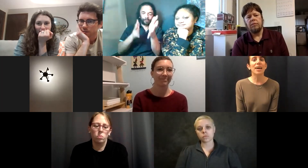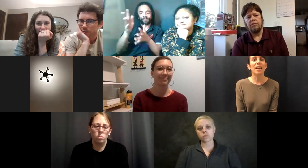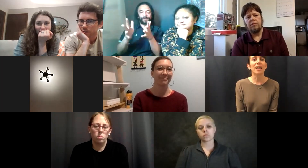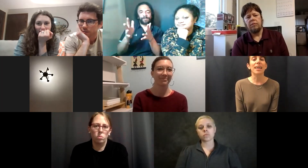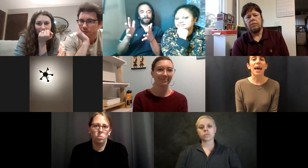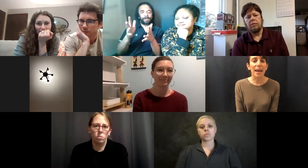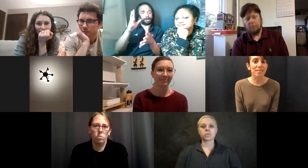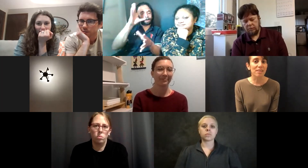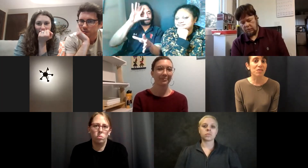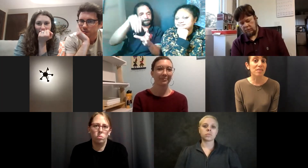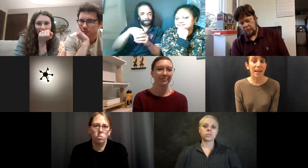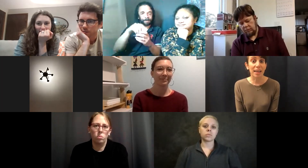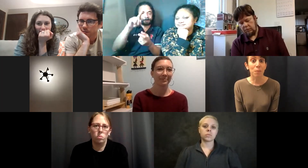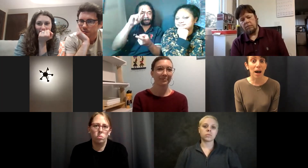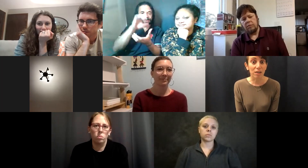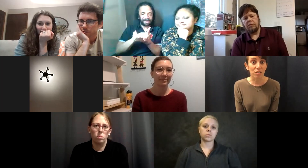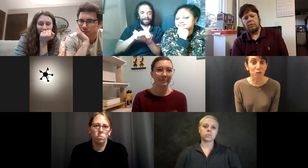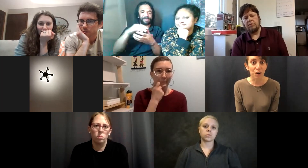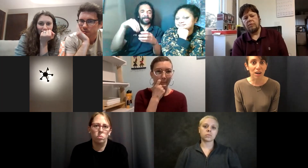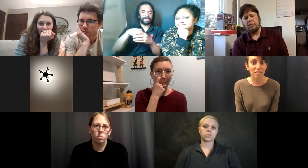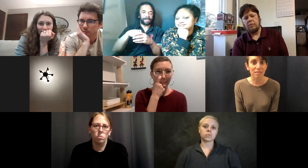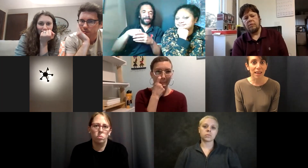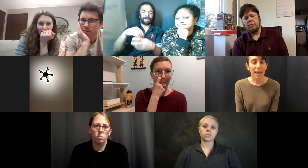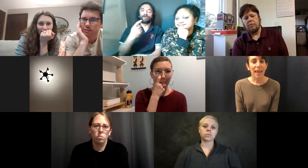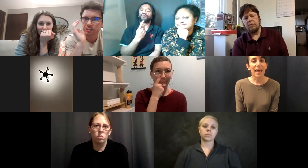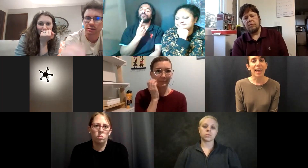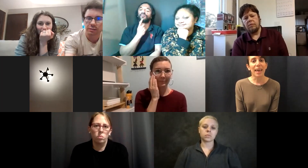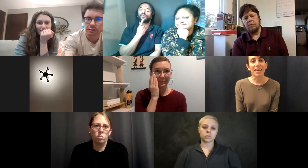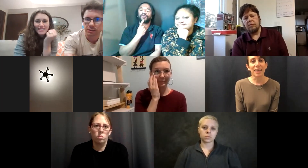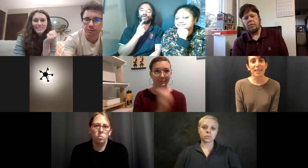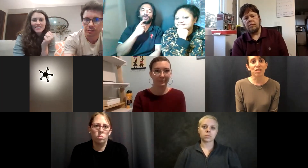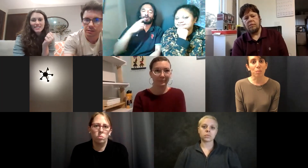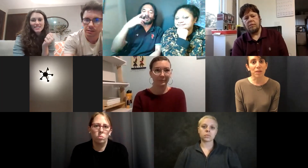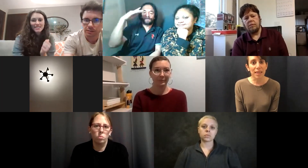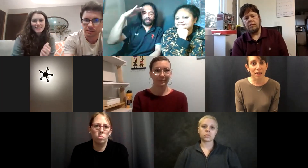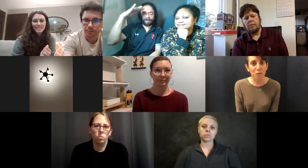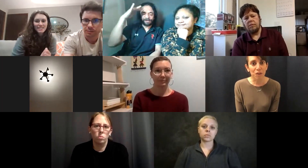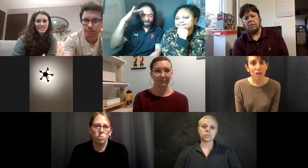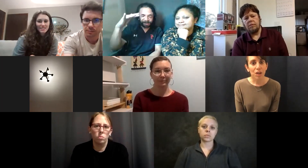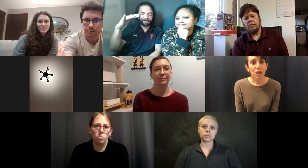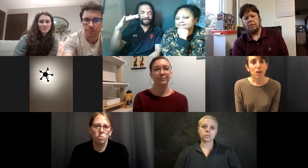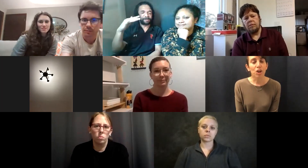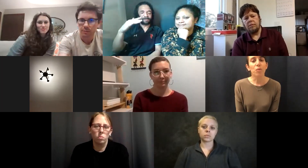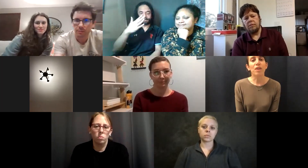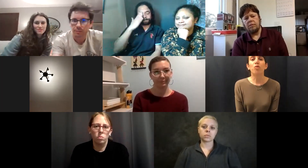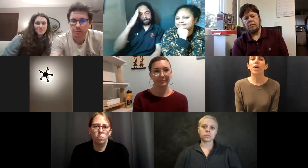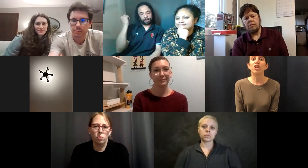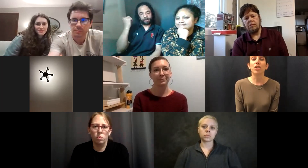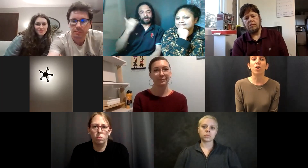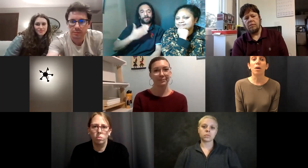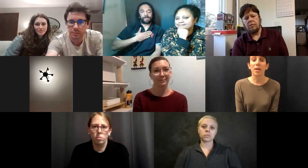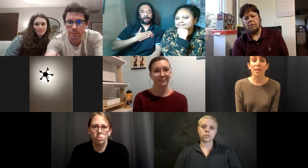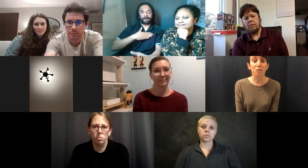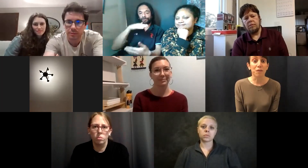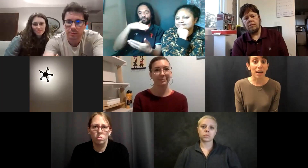need an active signing models for us. And it's our belief, you know, that the